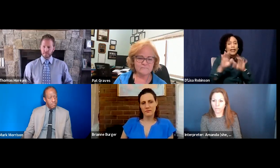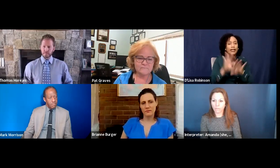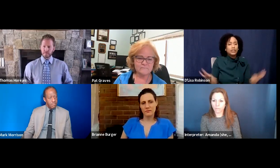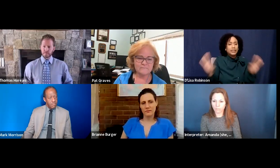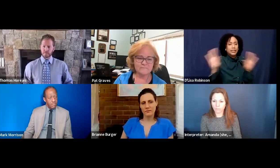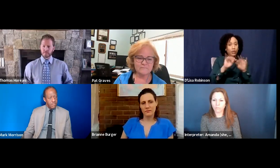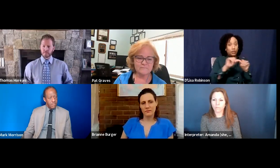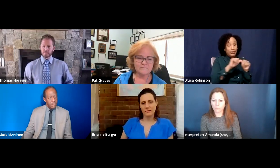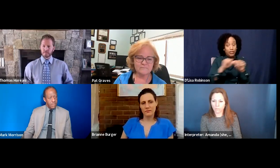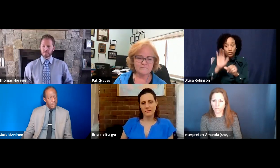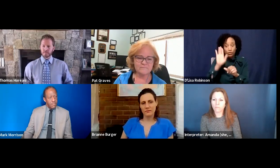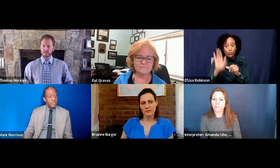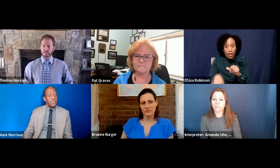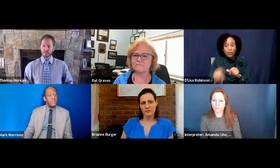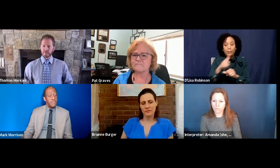moment.